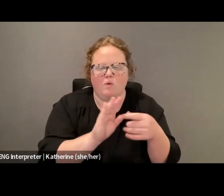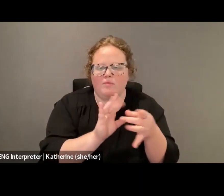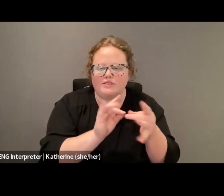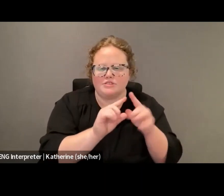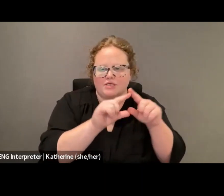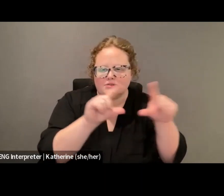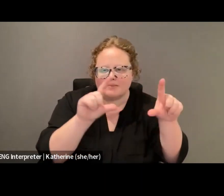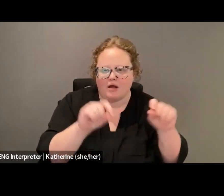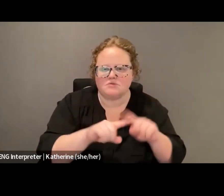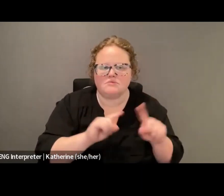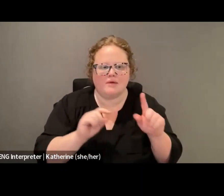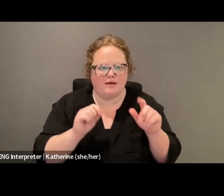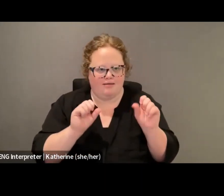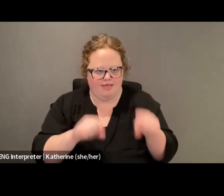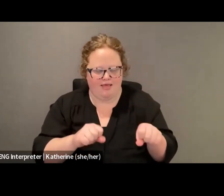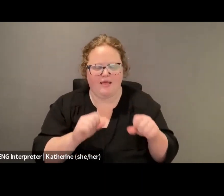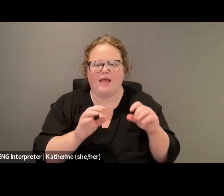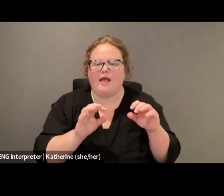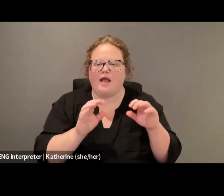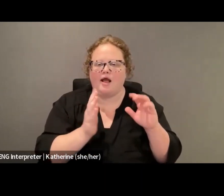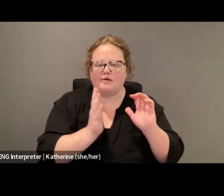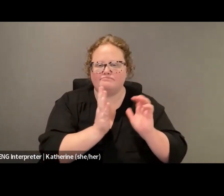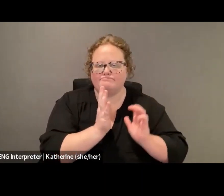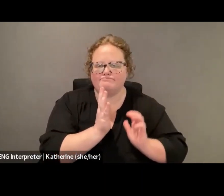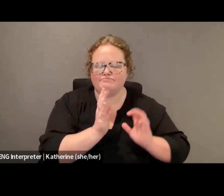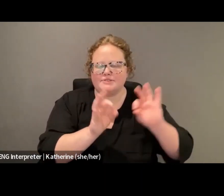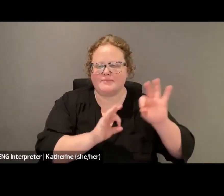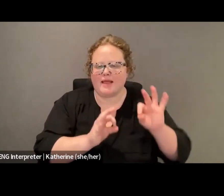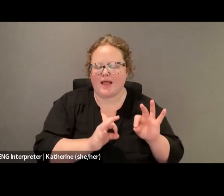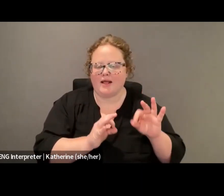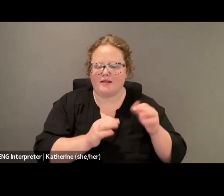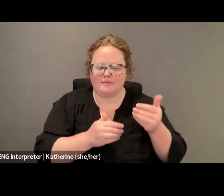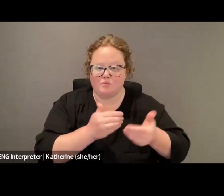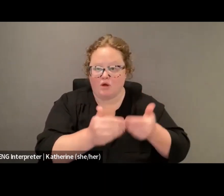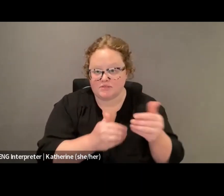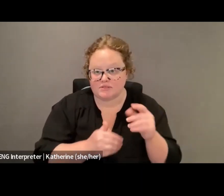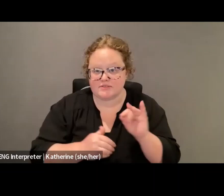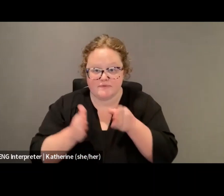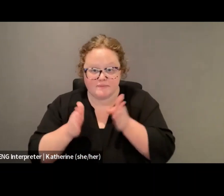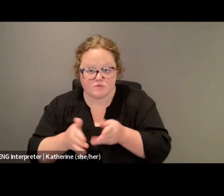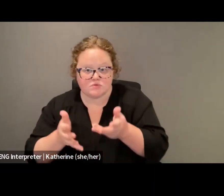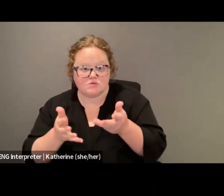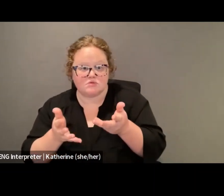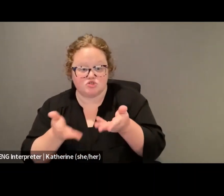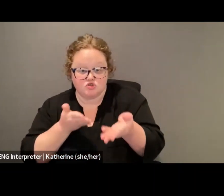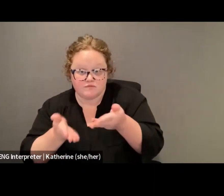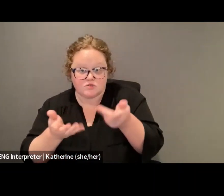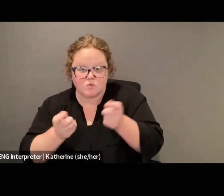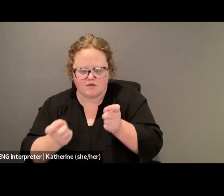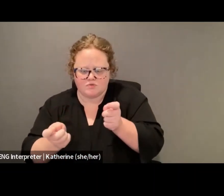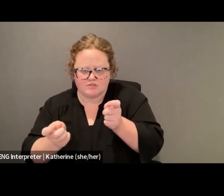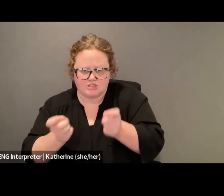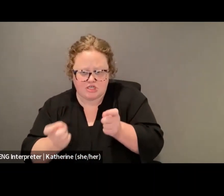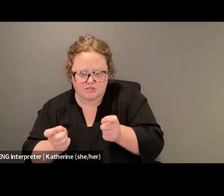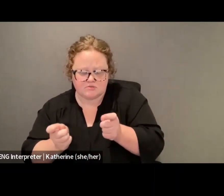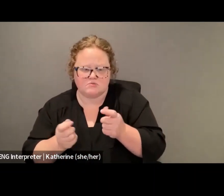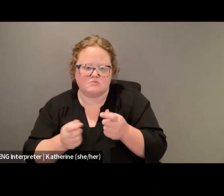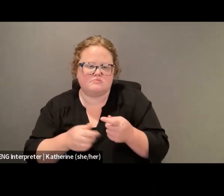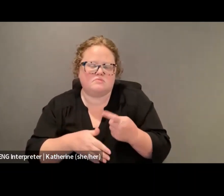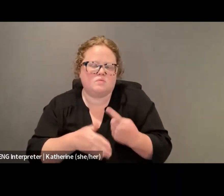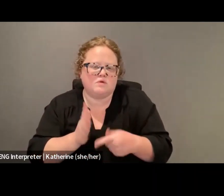really talk about what their process is if someone needs to modify their service plan or